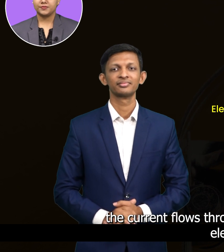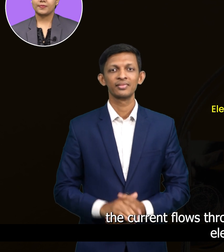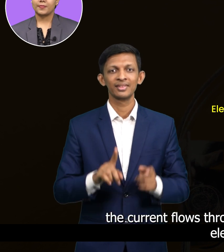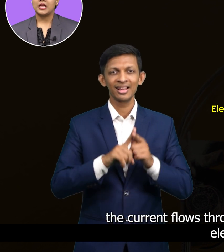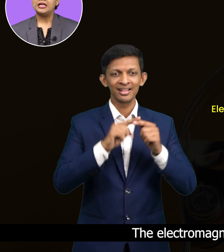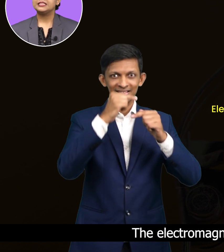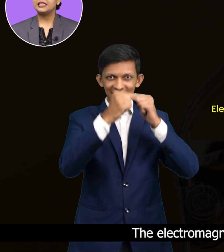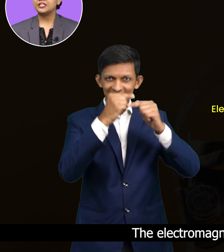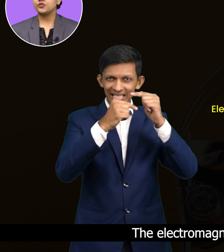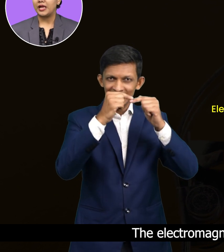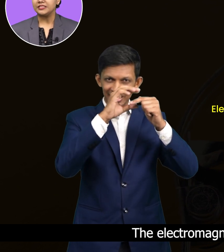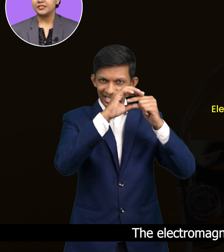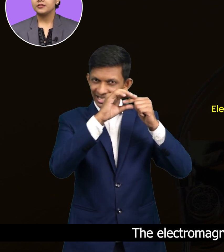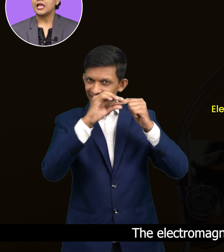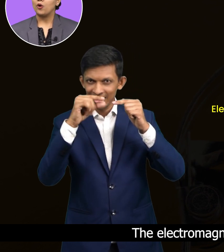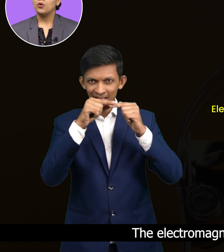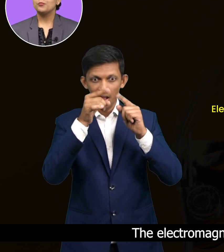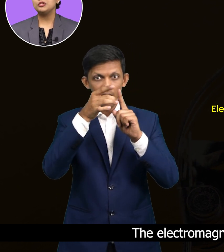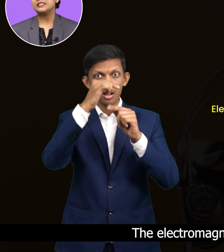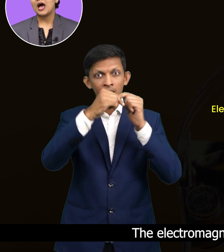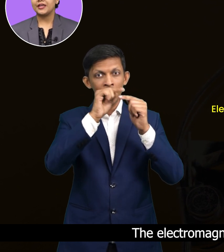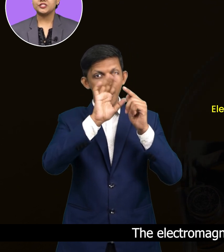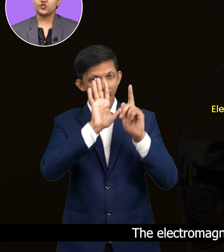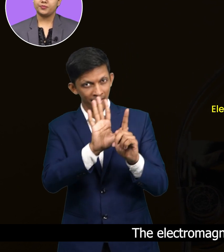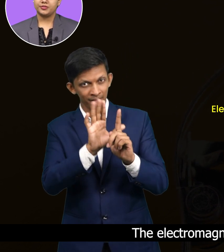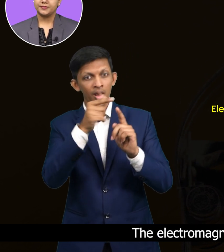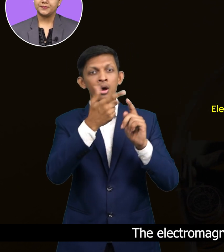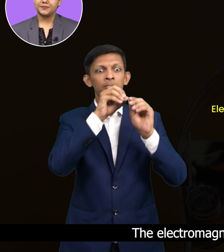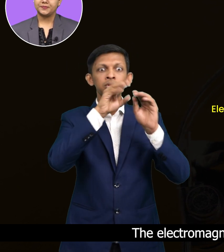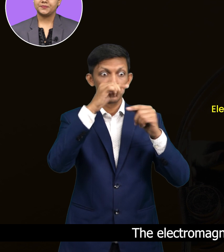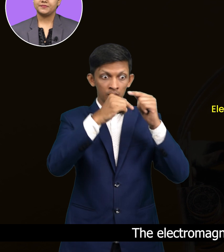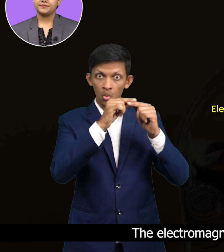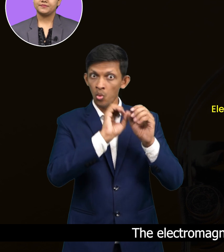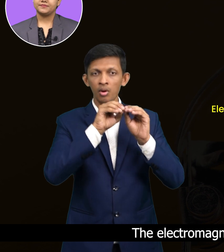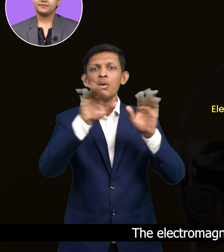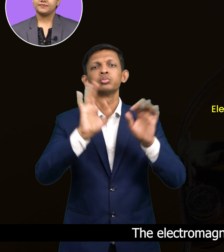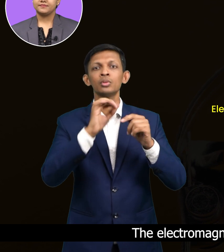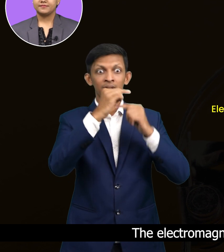electromagnet. The electromagnet now pulls the iron strip.